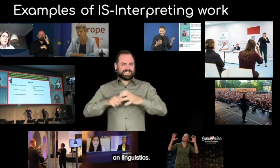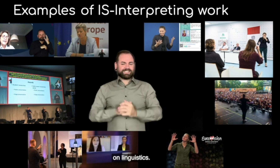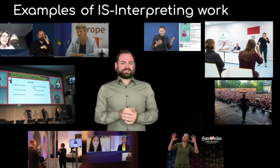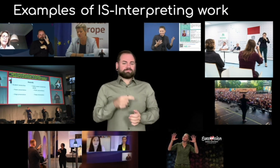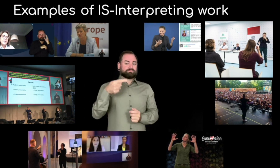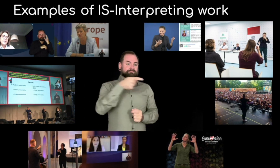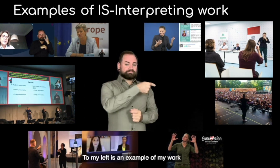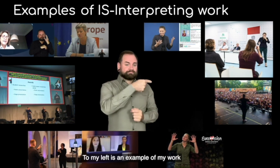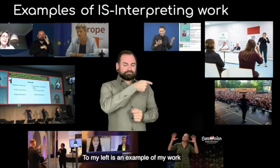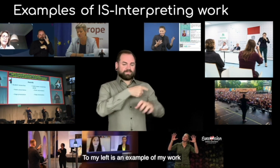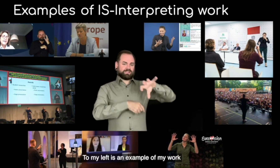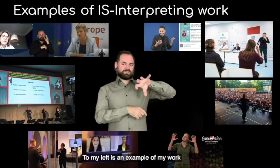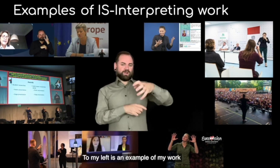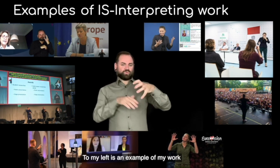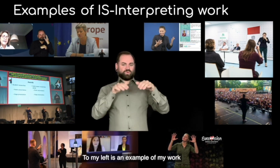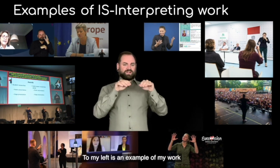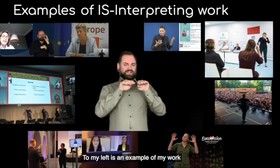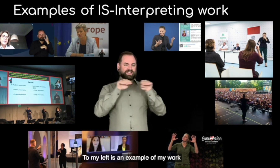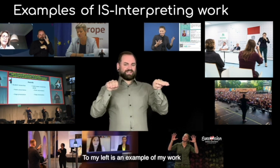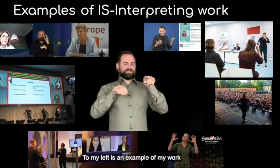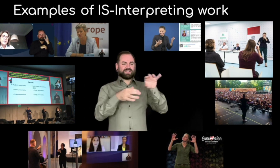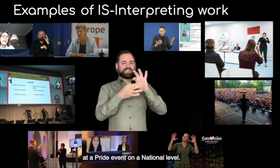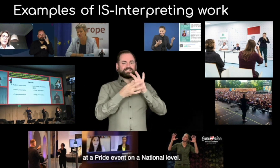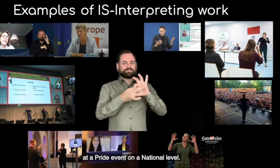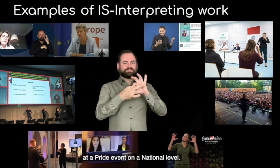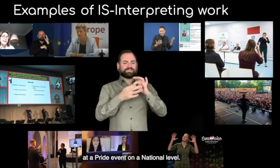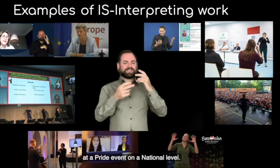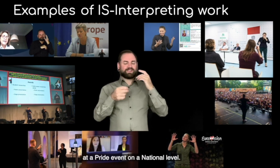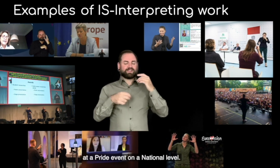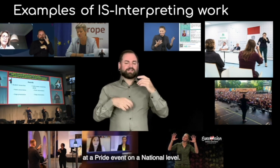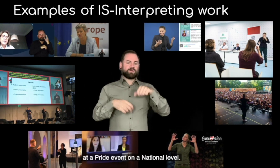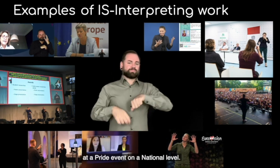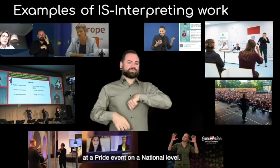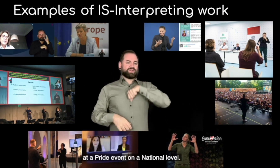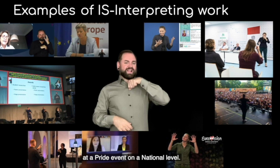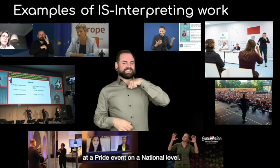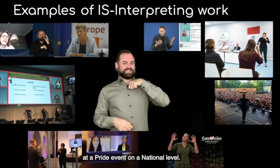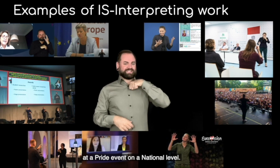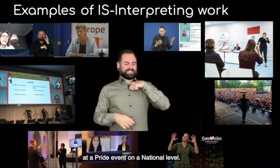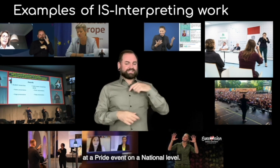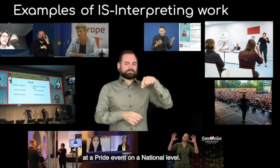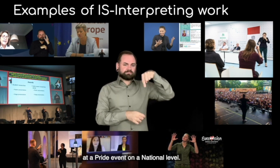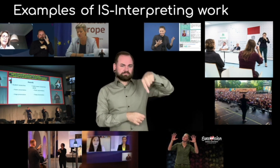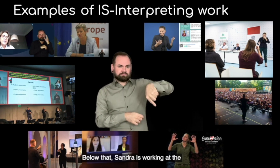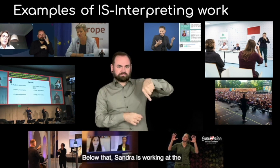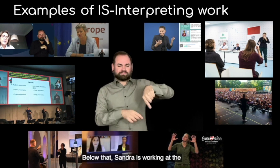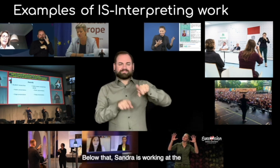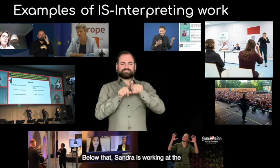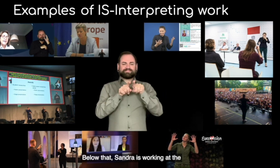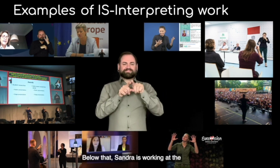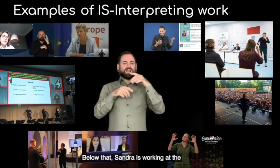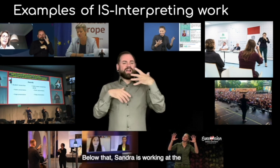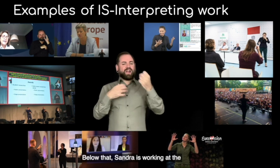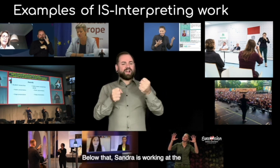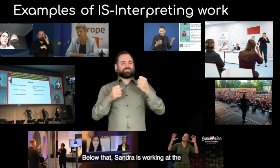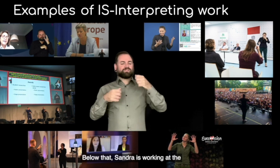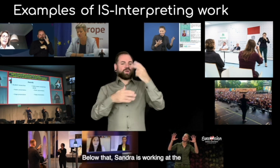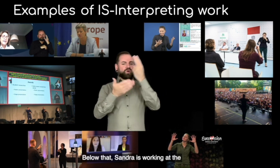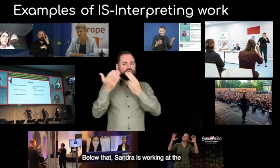my left is an example of my work at a Pride event on a national level. Below that, Sandra is working at the Eurovision Song Contest